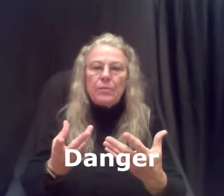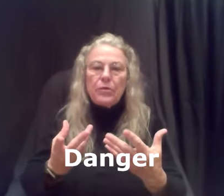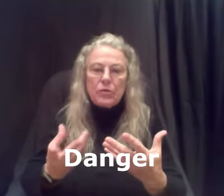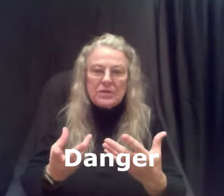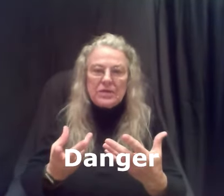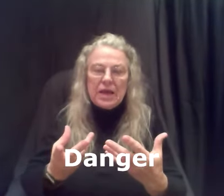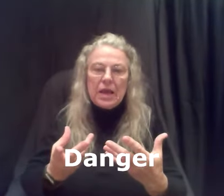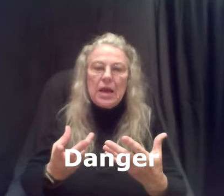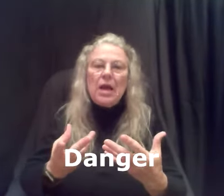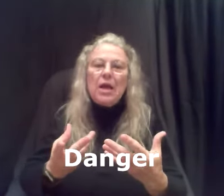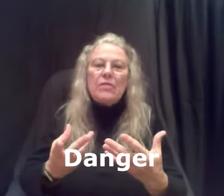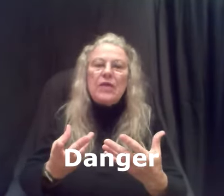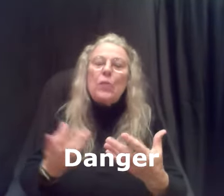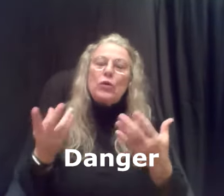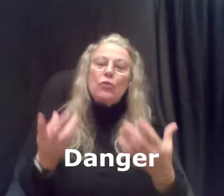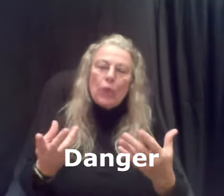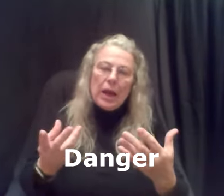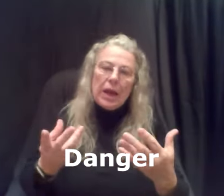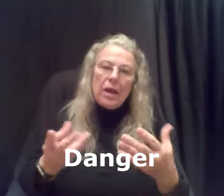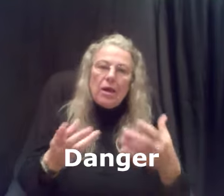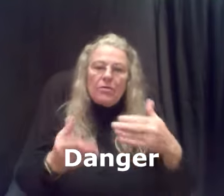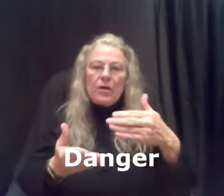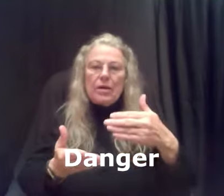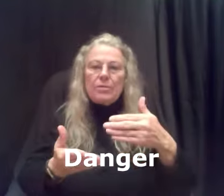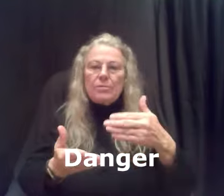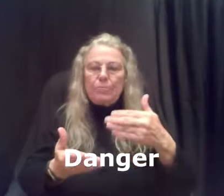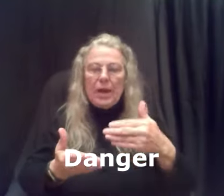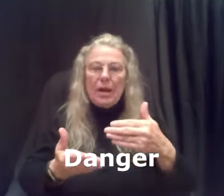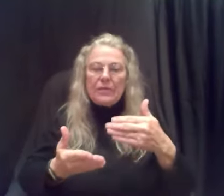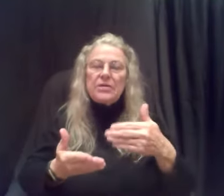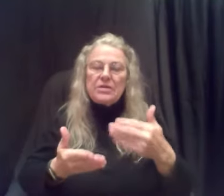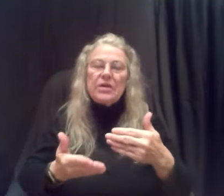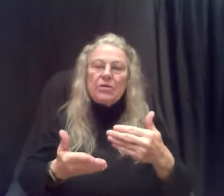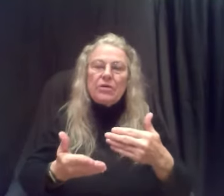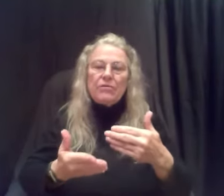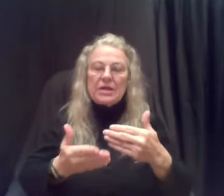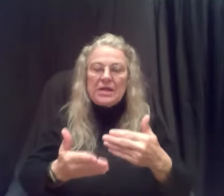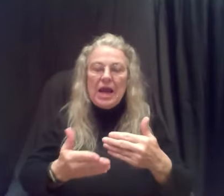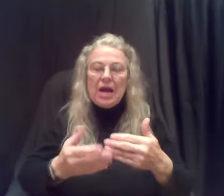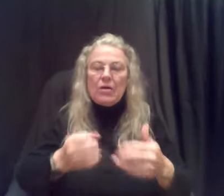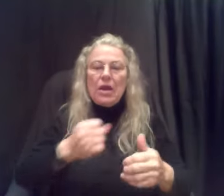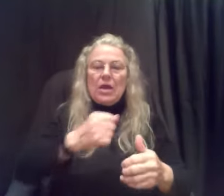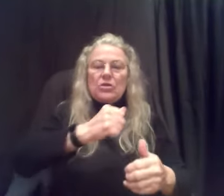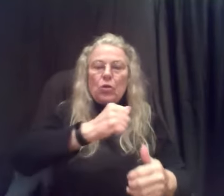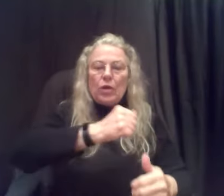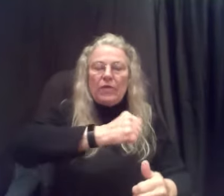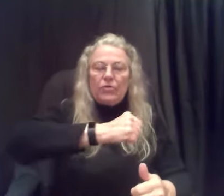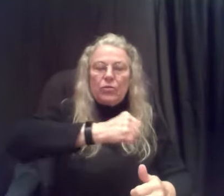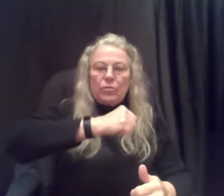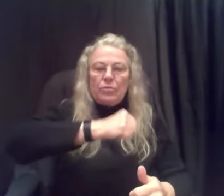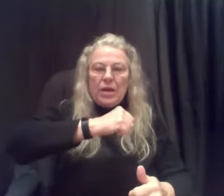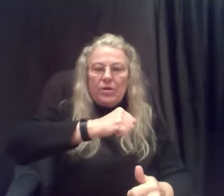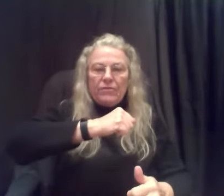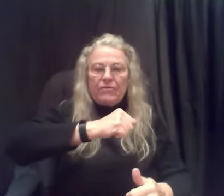a city, they would ring the bell in the center of the town. So if you make your